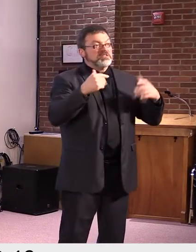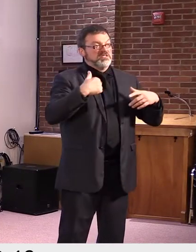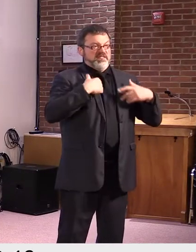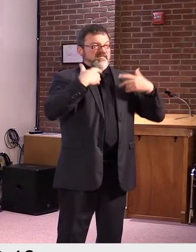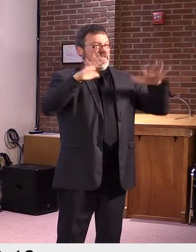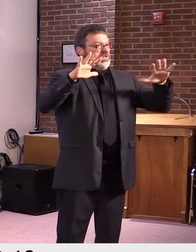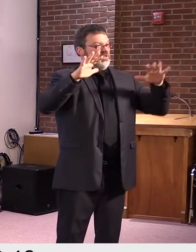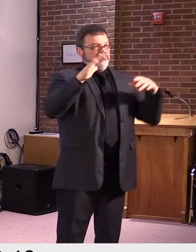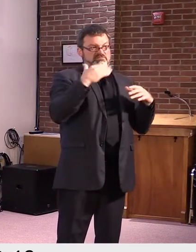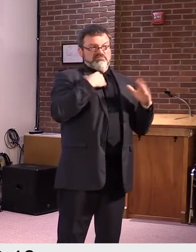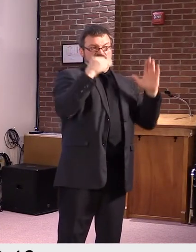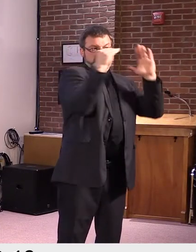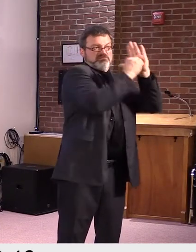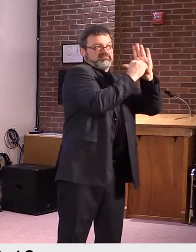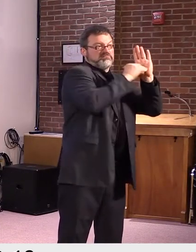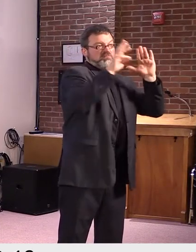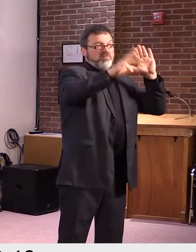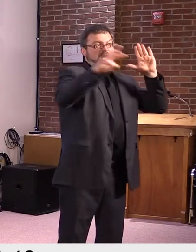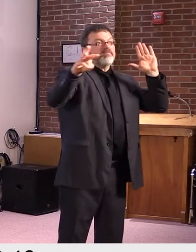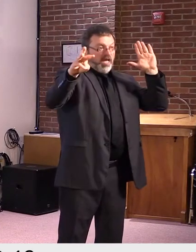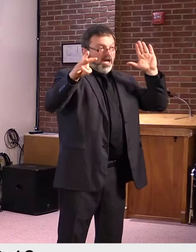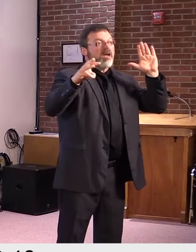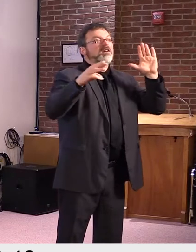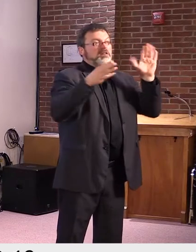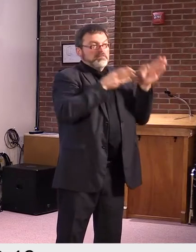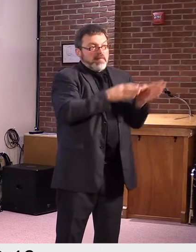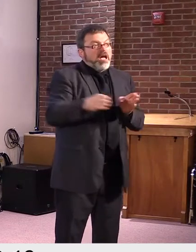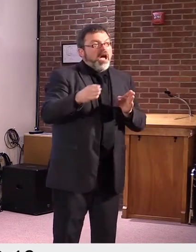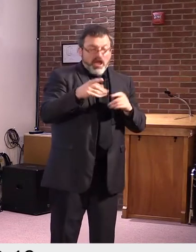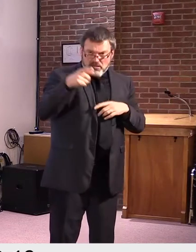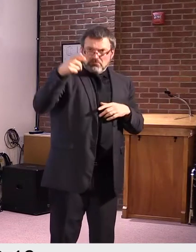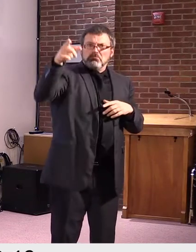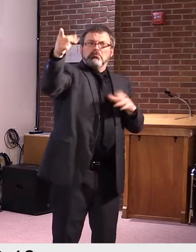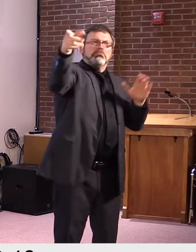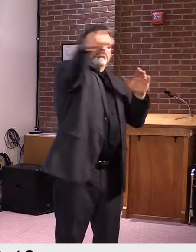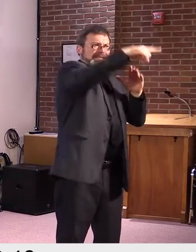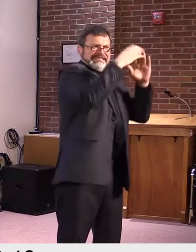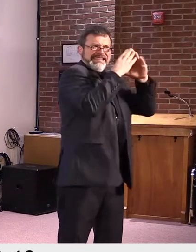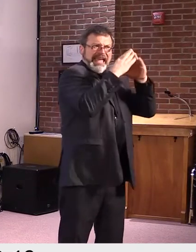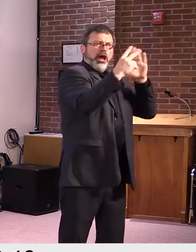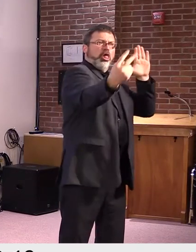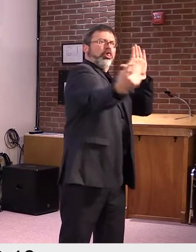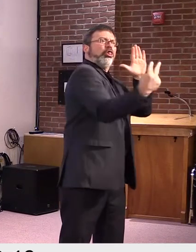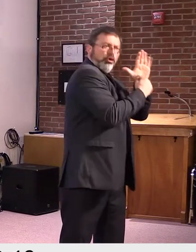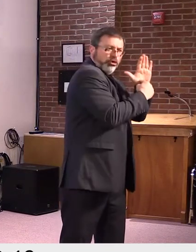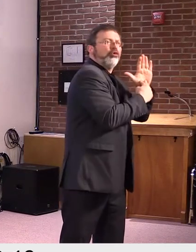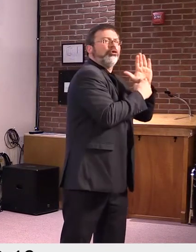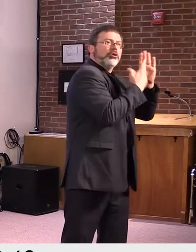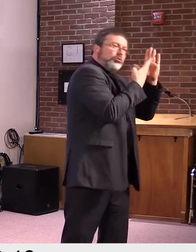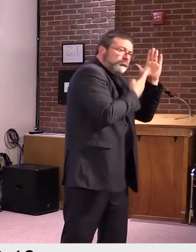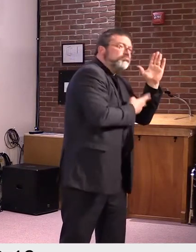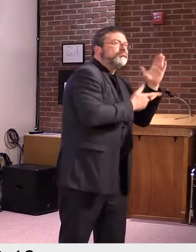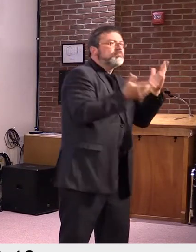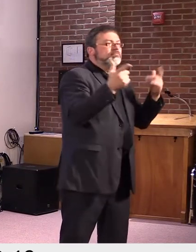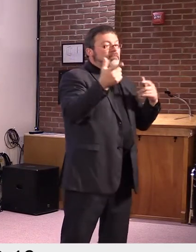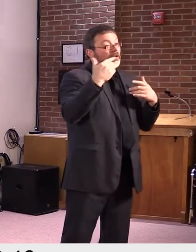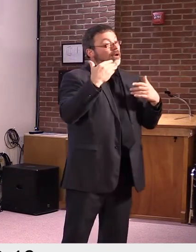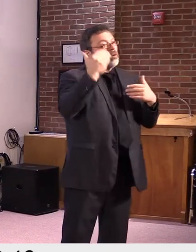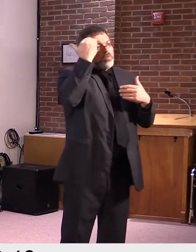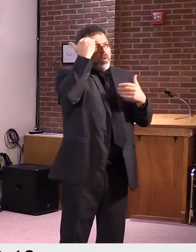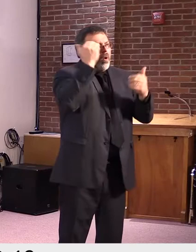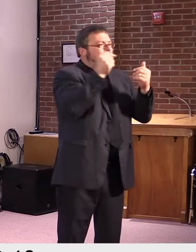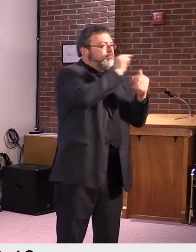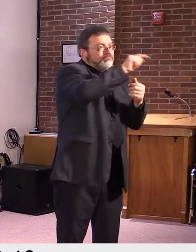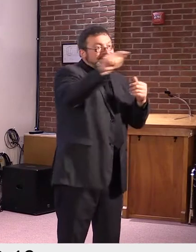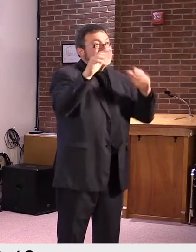for summer events. We also recognize that many towns have cookouts, concerts, and parades on the 4th of